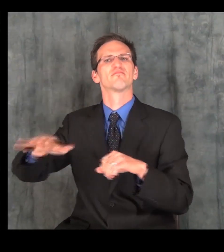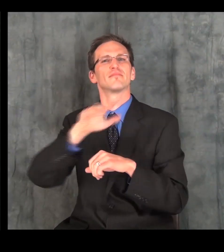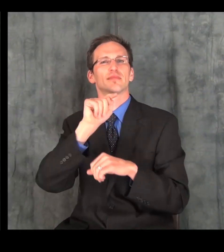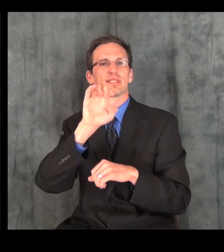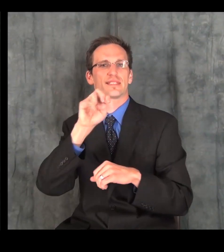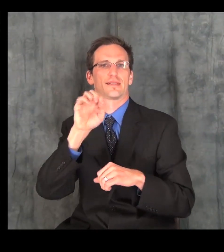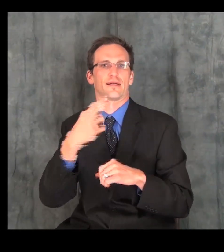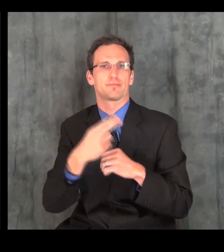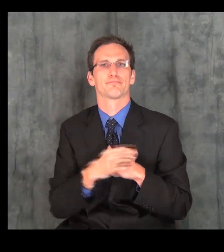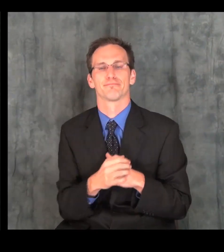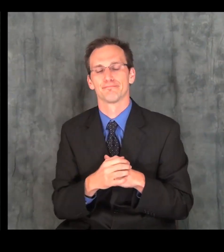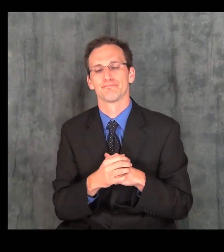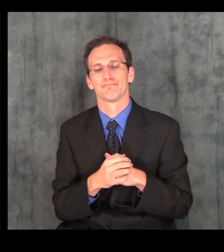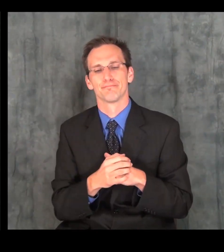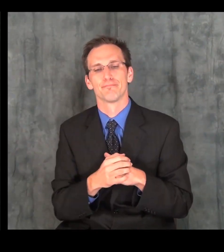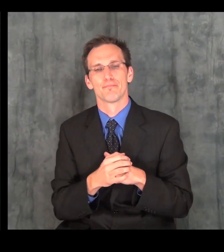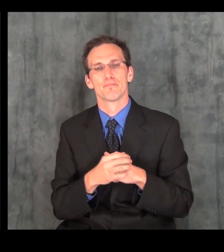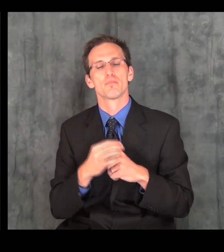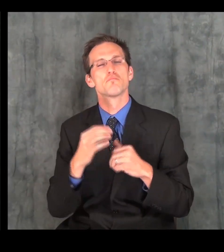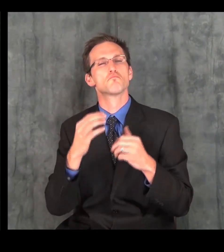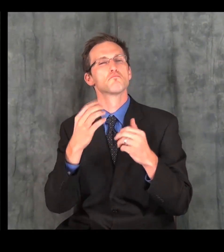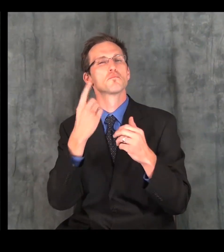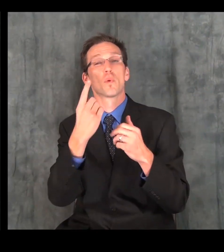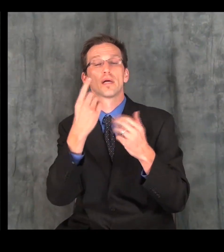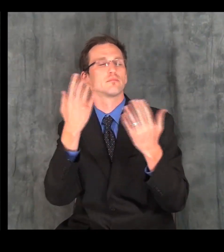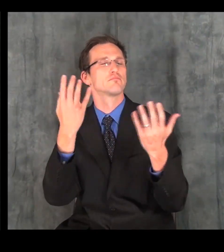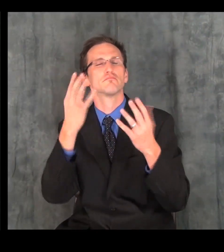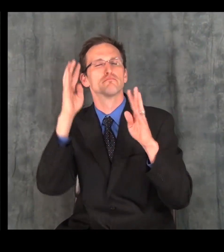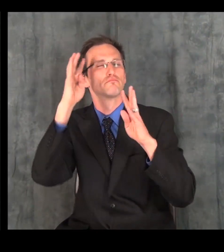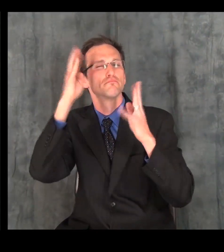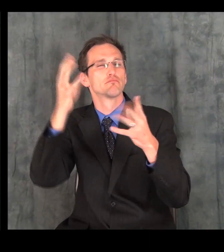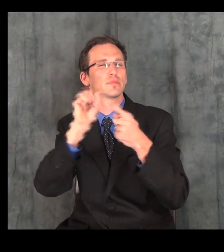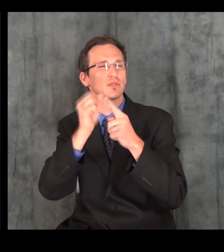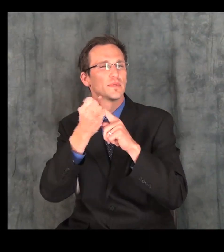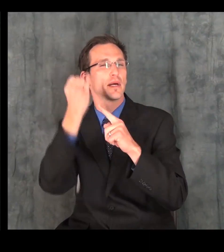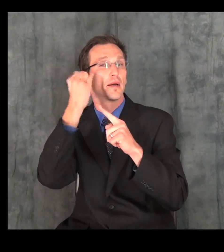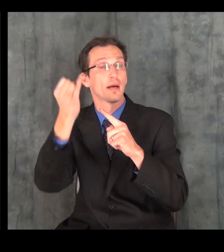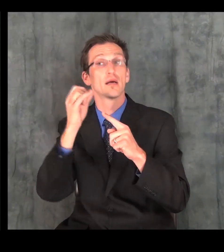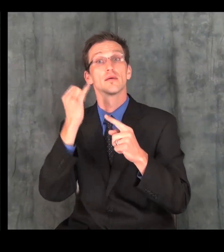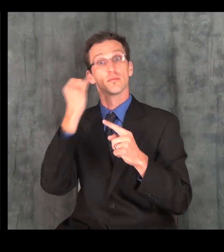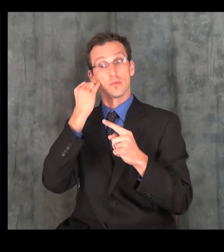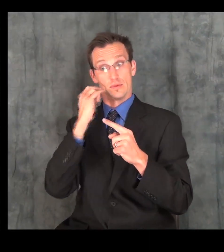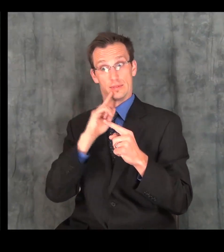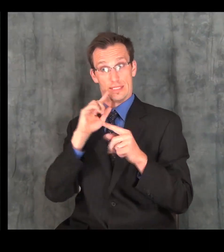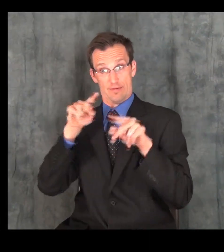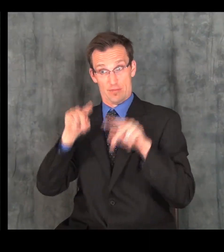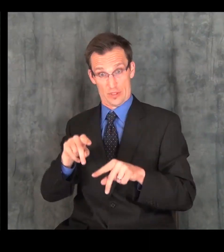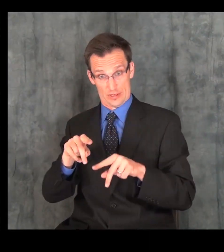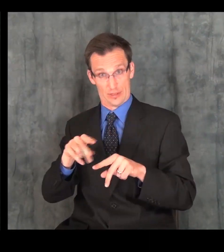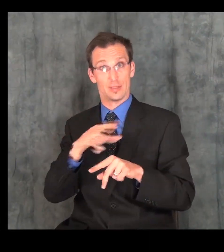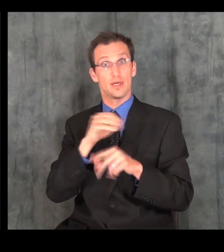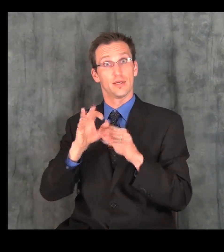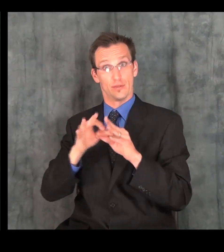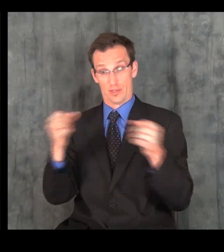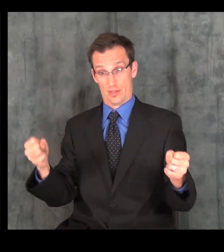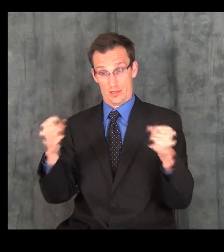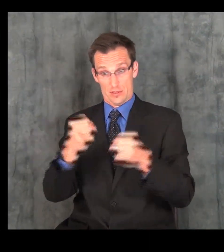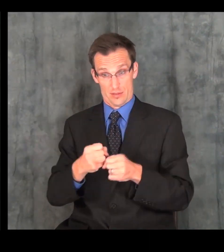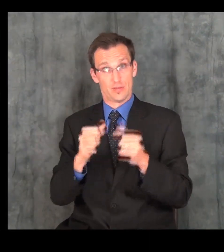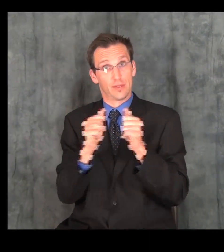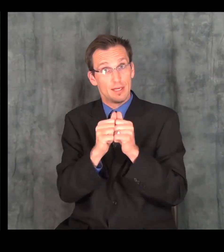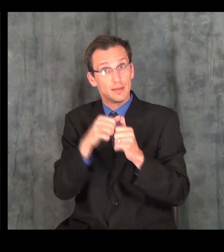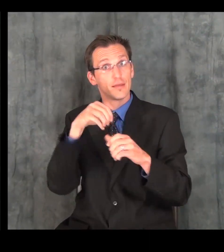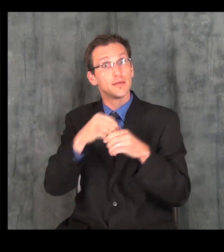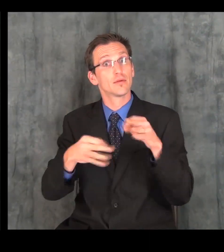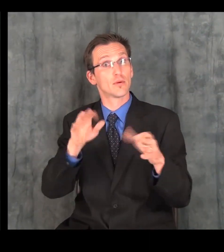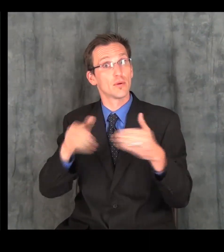We actually found, and just as a hypothetical, that if a deaf person and an interpreter were together in the courtroom, even though that's the ideal,